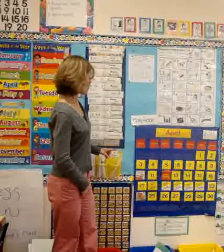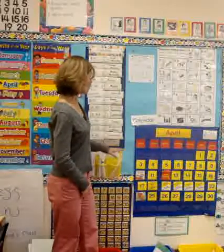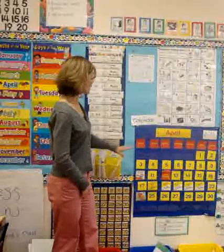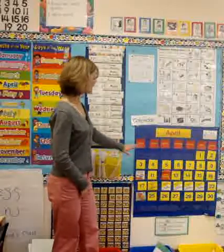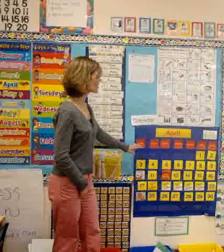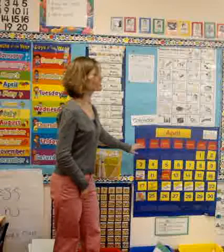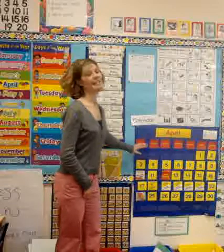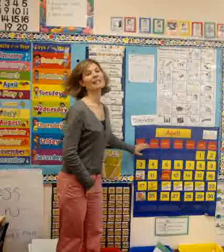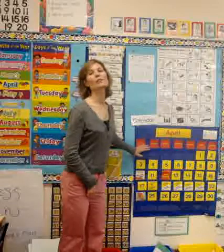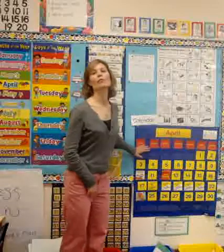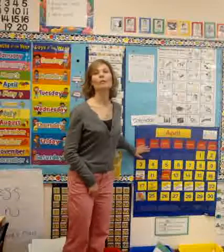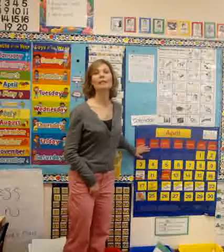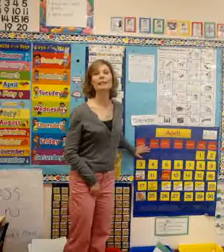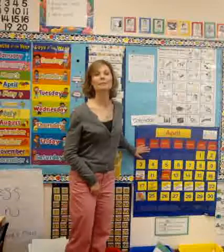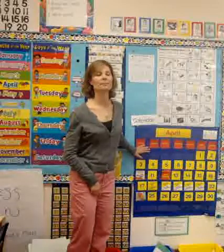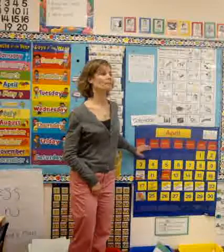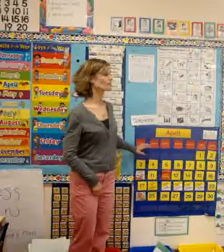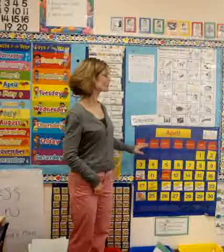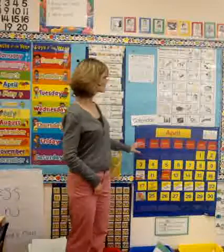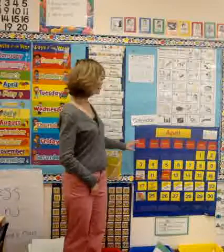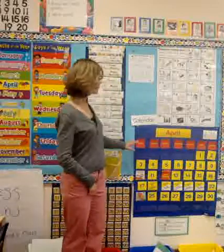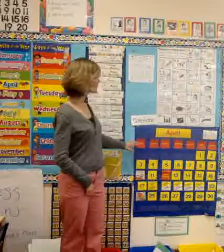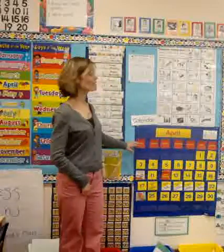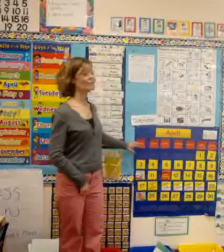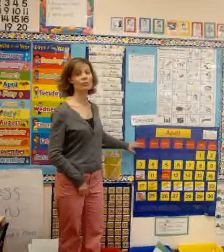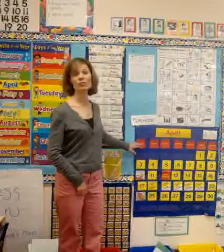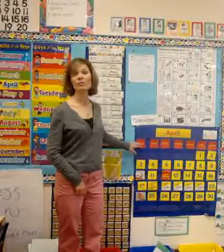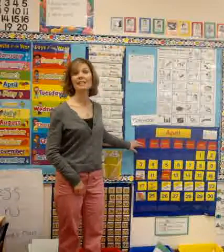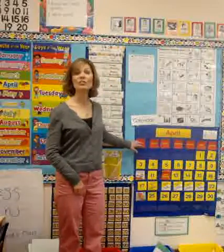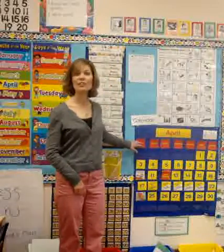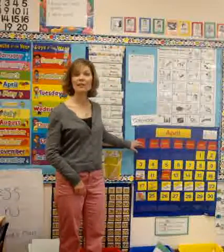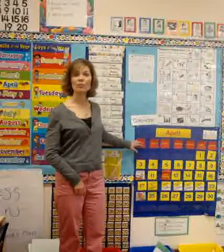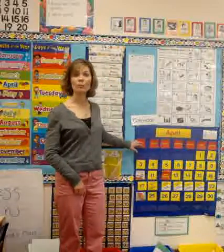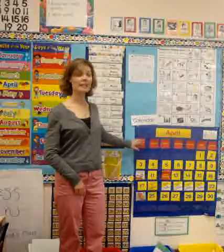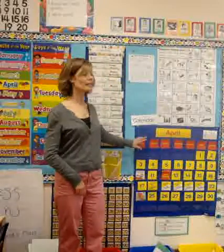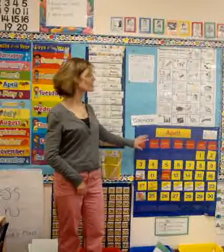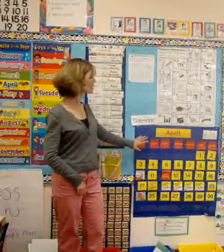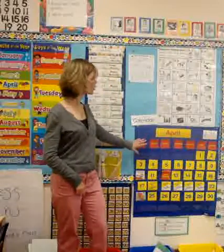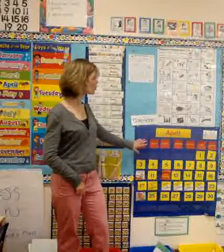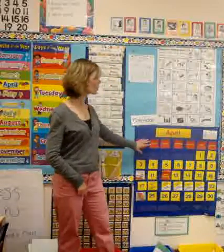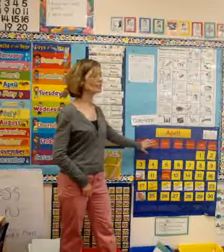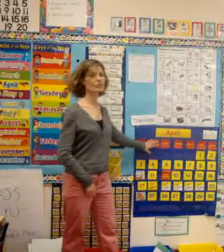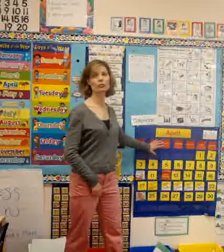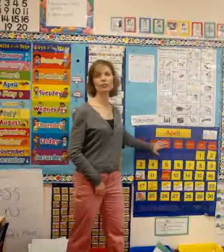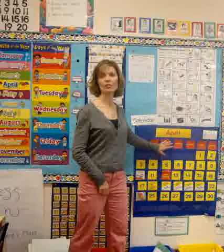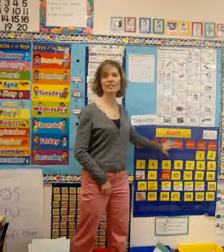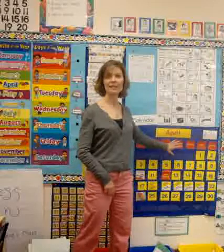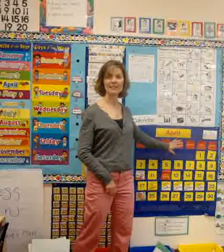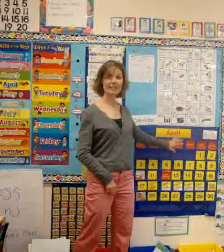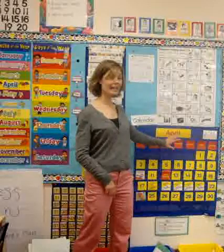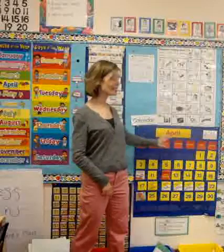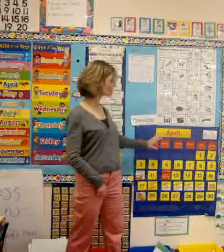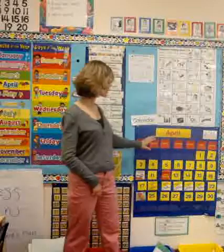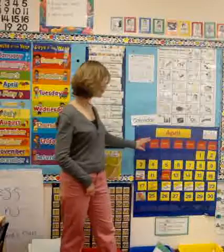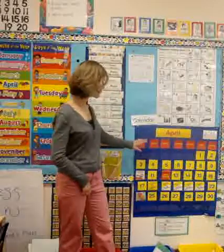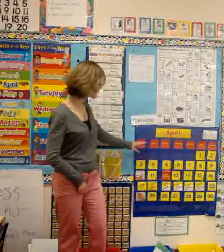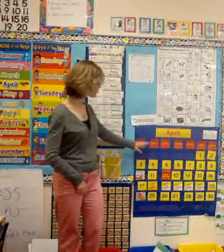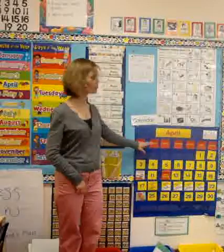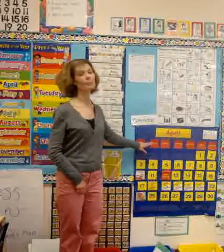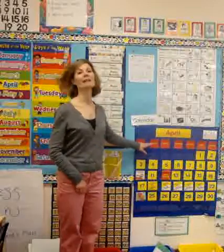When we get to the days of the week, I've introduced each day of the week. So when the children are saying the date, for example, we might